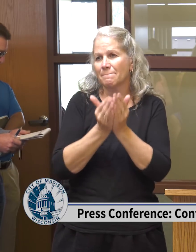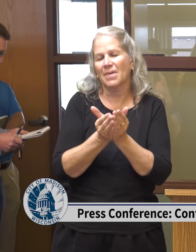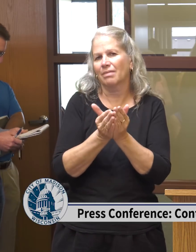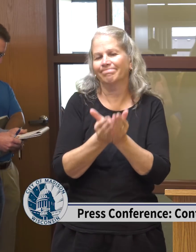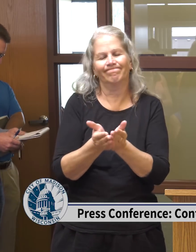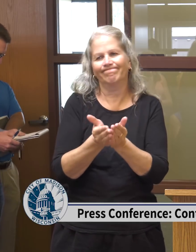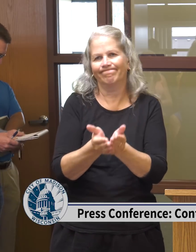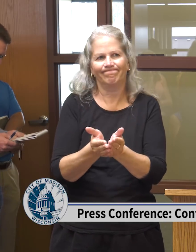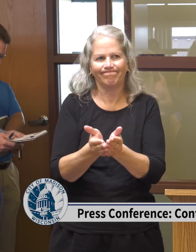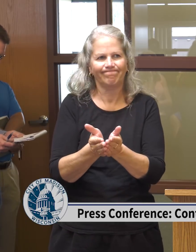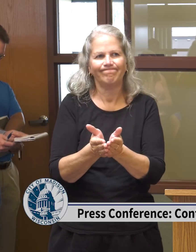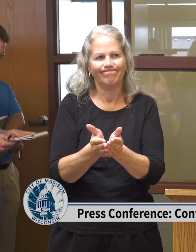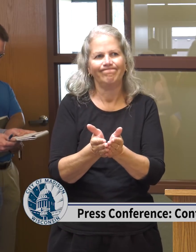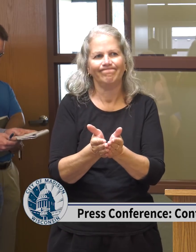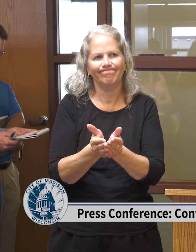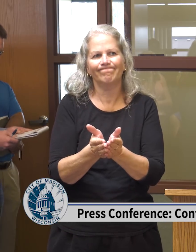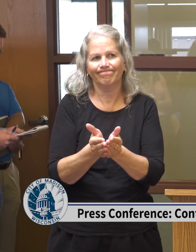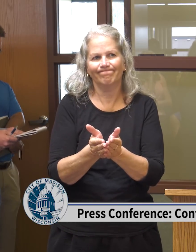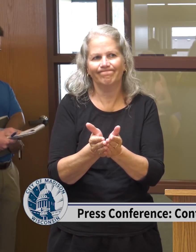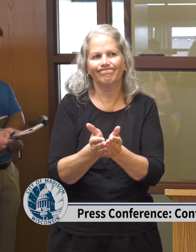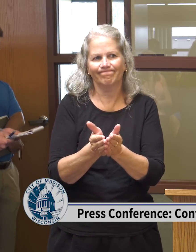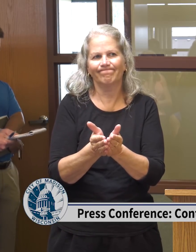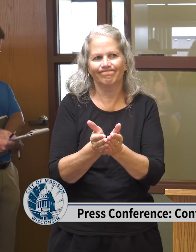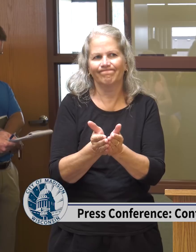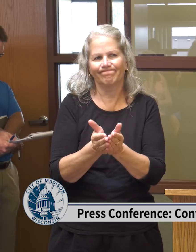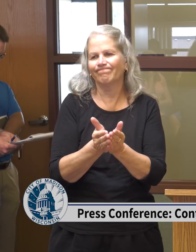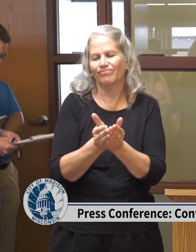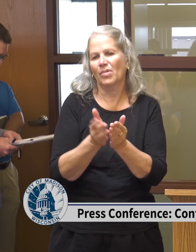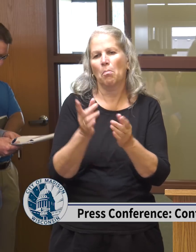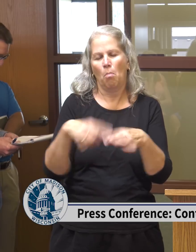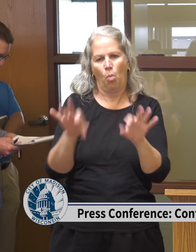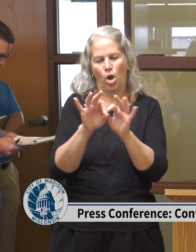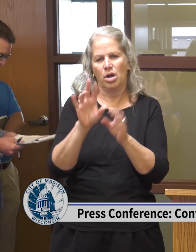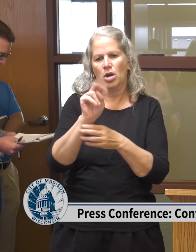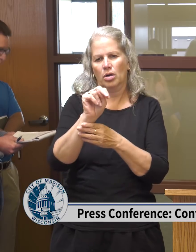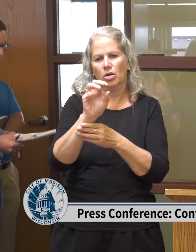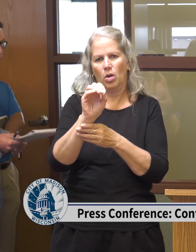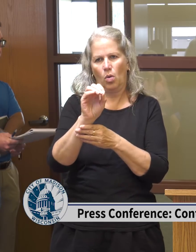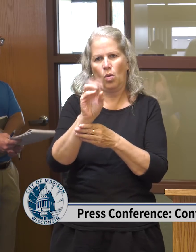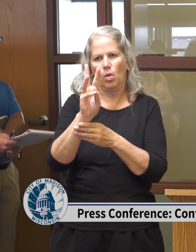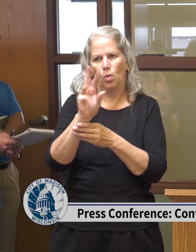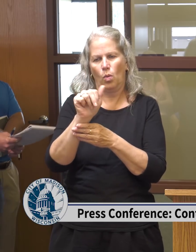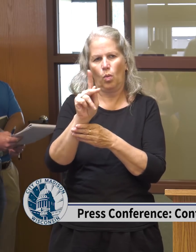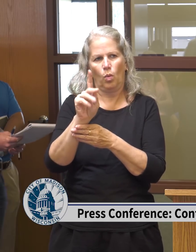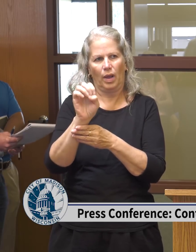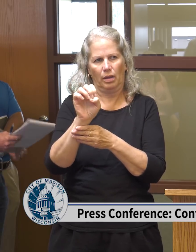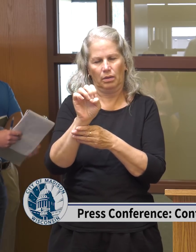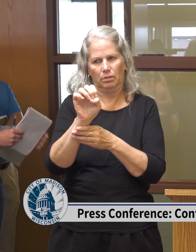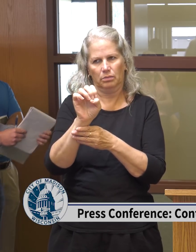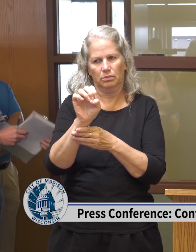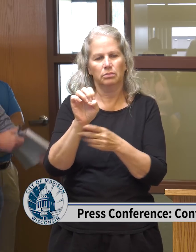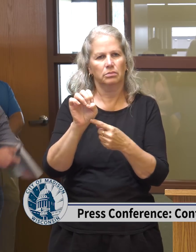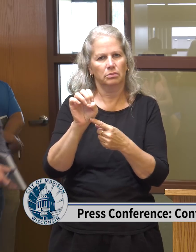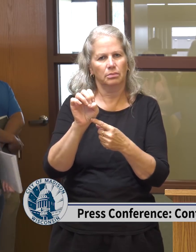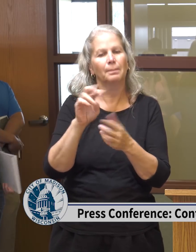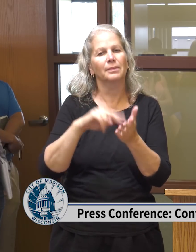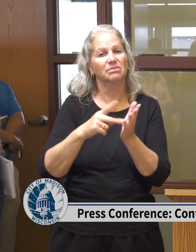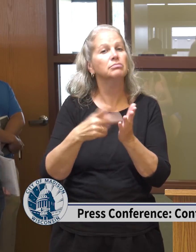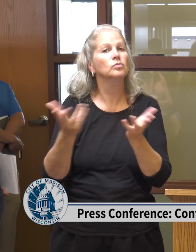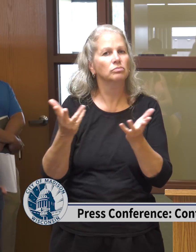that the no-wake rules will still be in effect. But in regards to